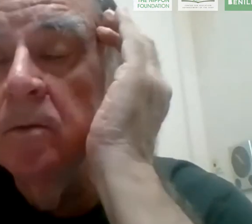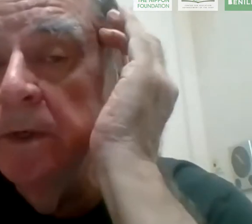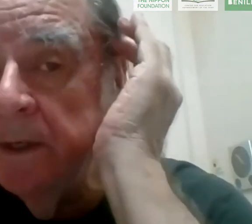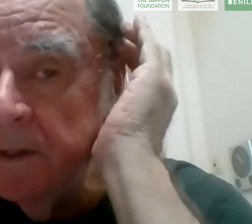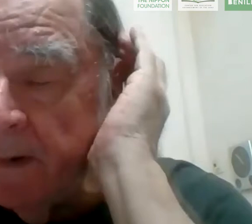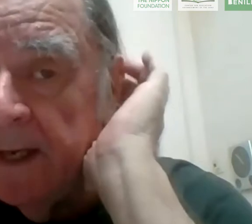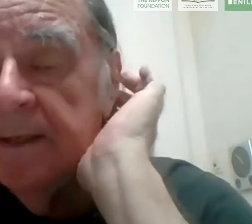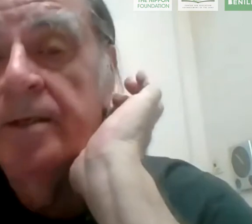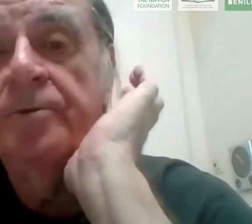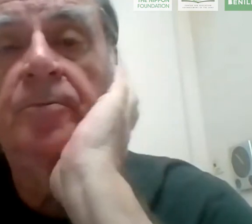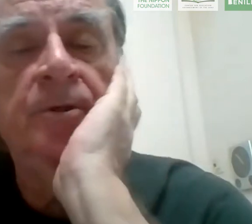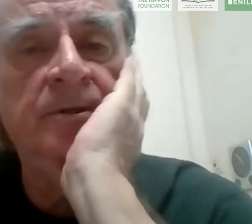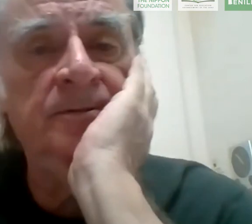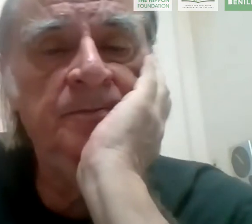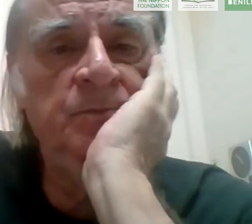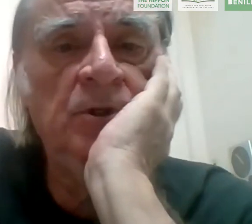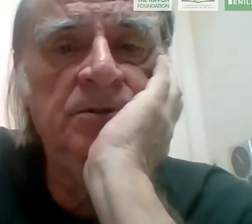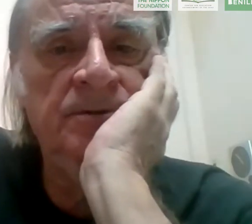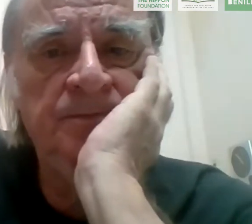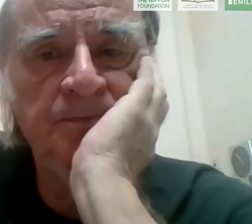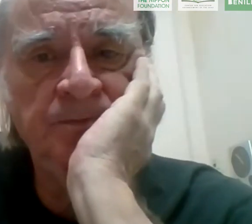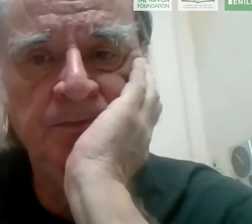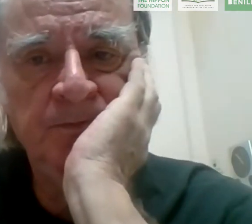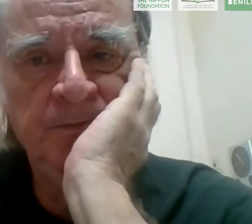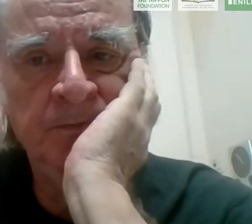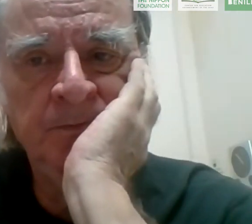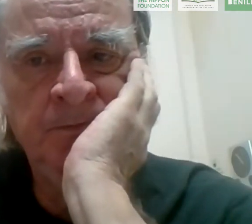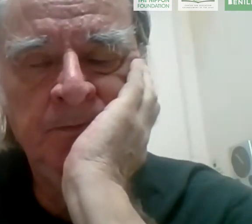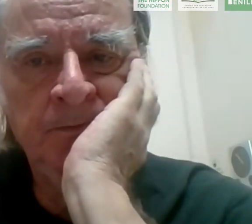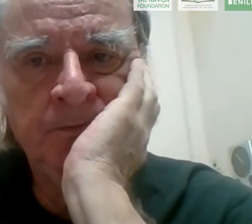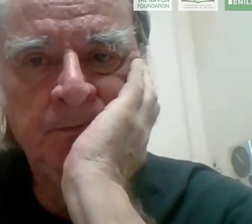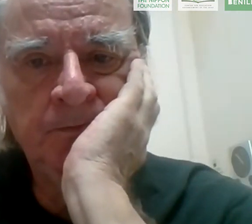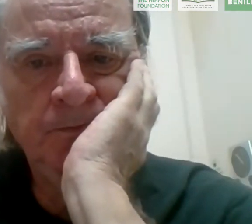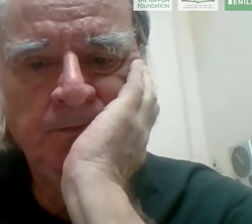Okay. Don't we spotlight the interpreter also?